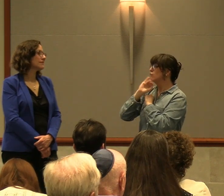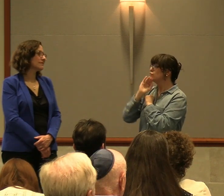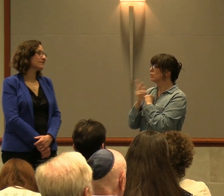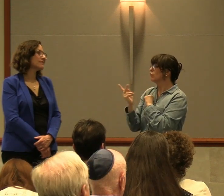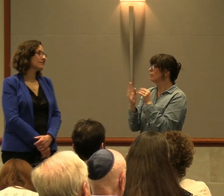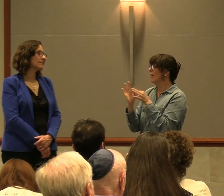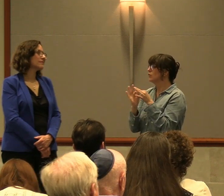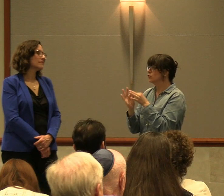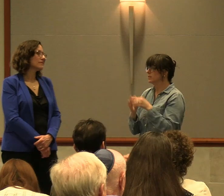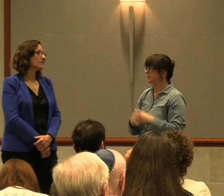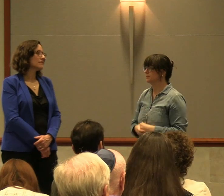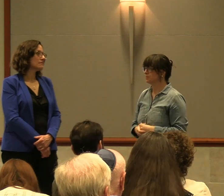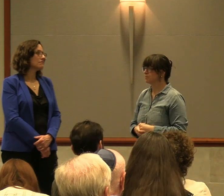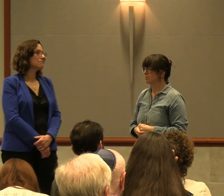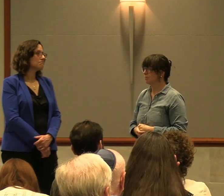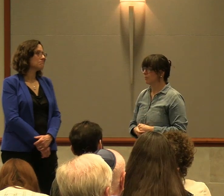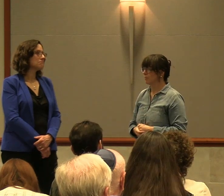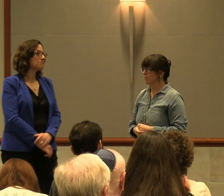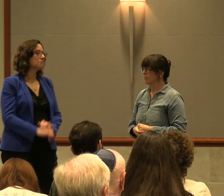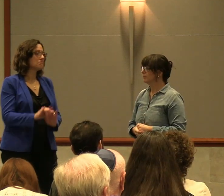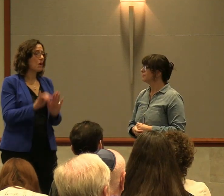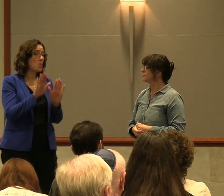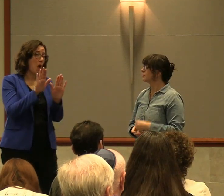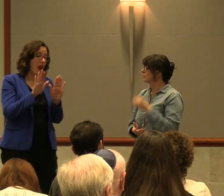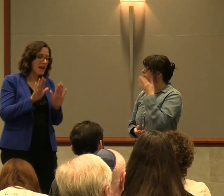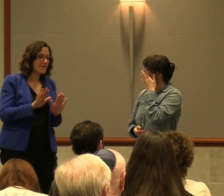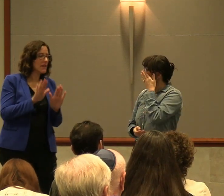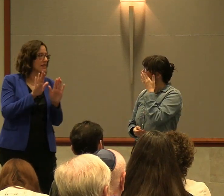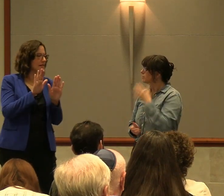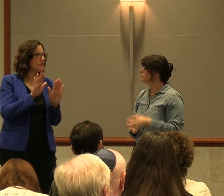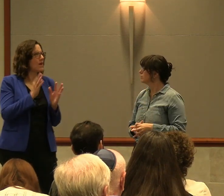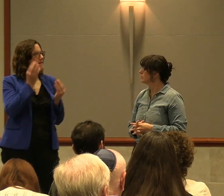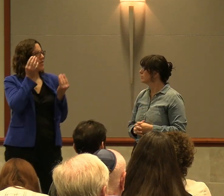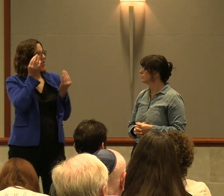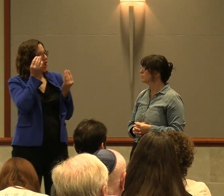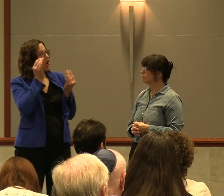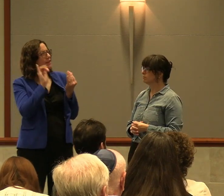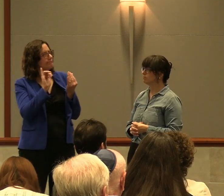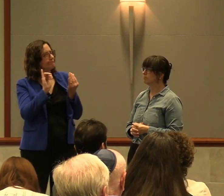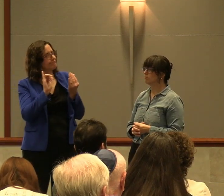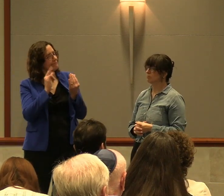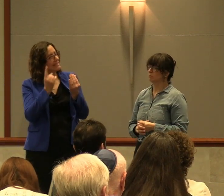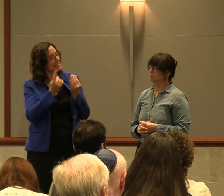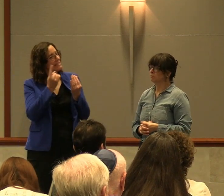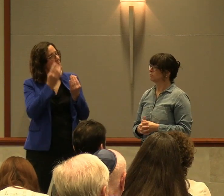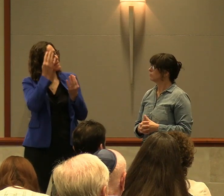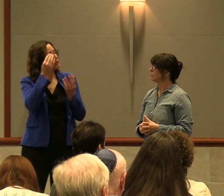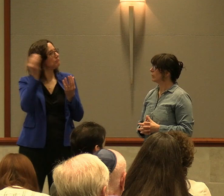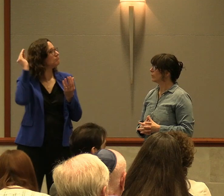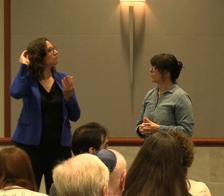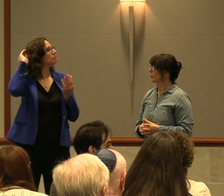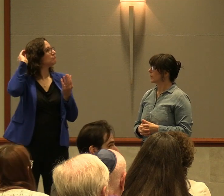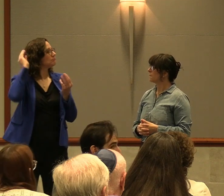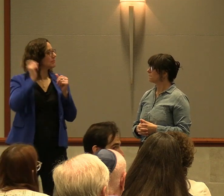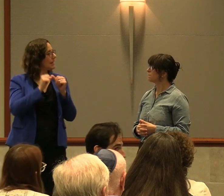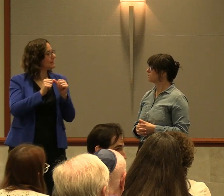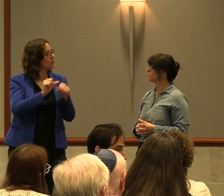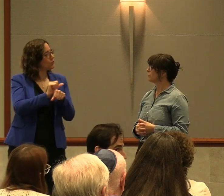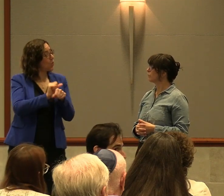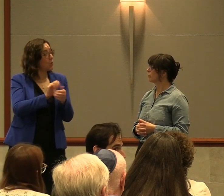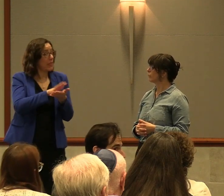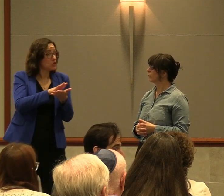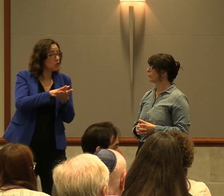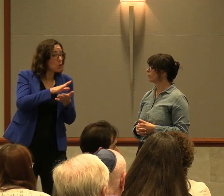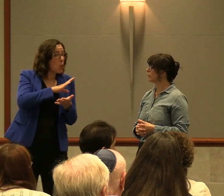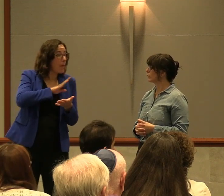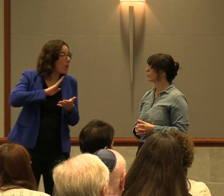relations. It's wonderful, wonderful food for thought, and something we can carry away and work with our school boards,